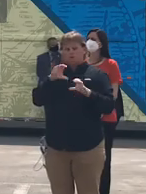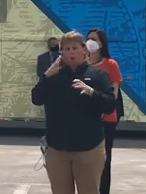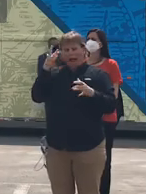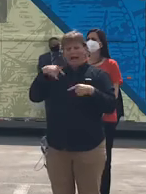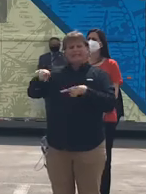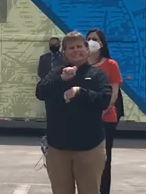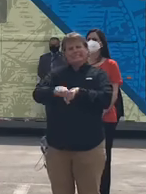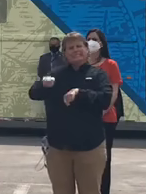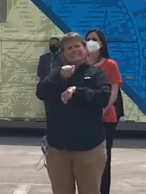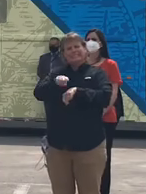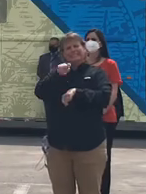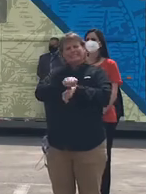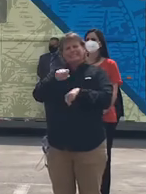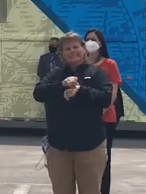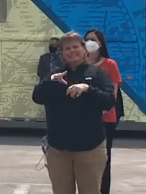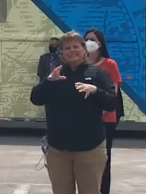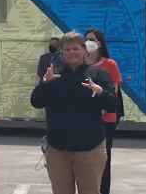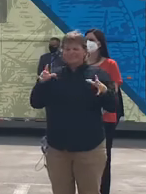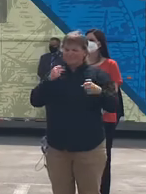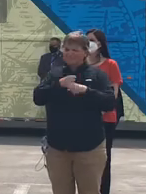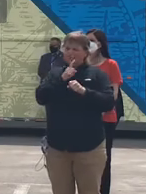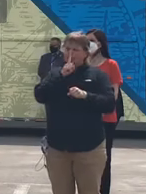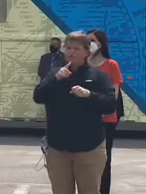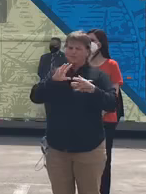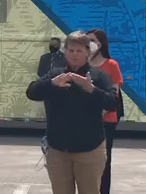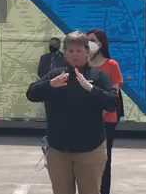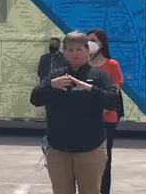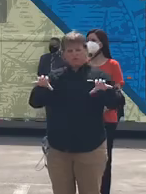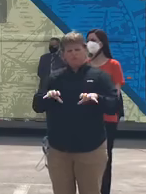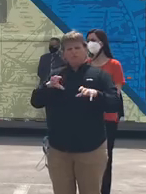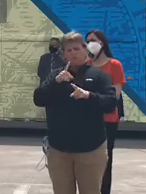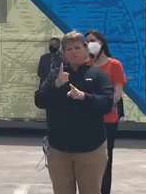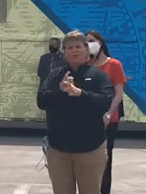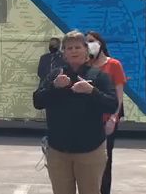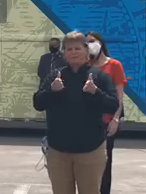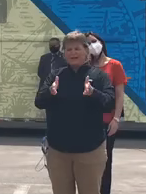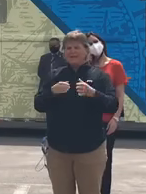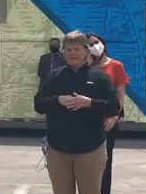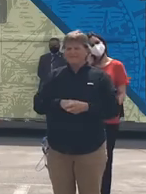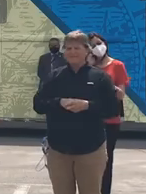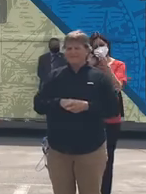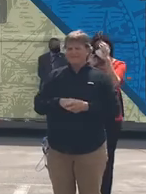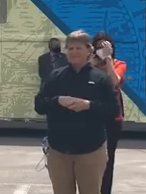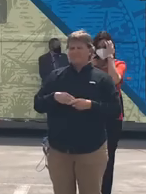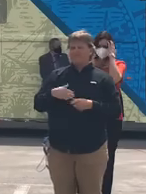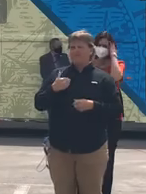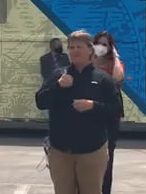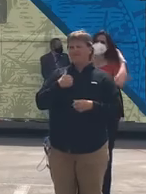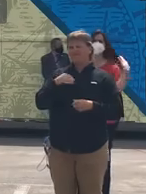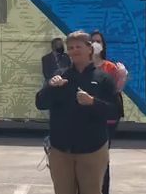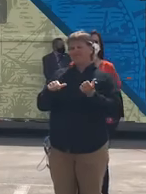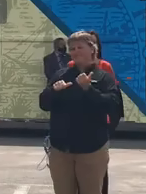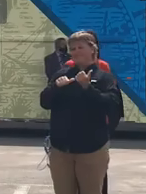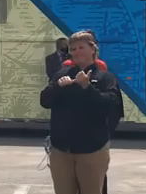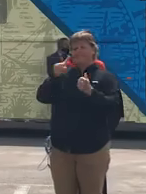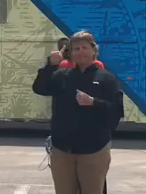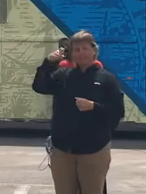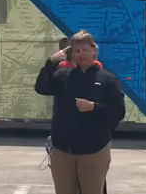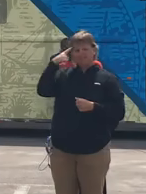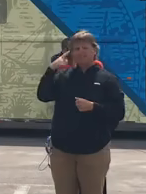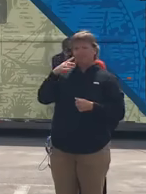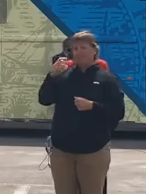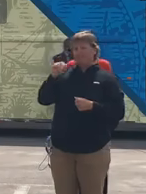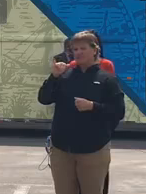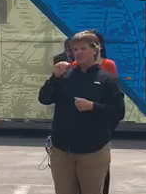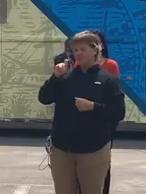really hard. We're going to hear from a few people. We're going to let the Lieutenant Governor come up. We're going to have Jared Moskowitz. We're going to have Mayor Jimenez,